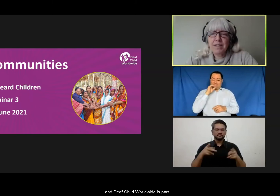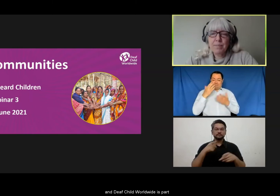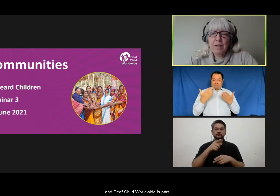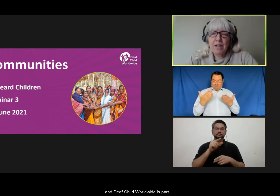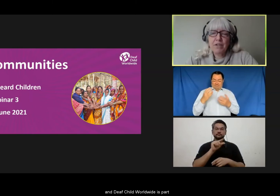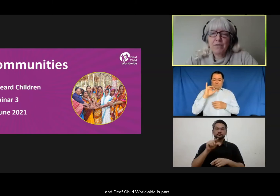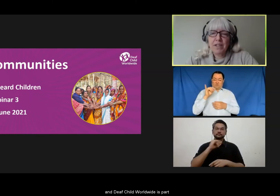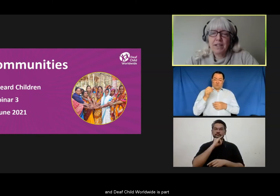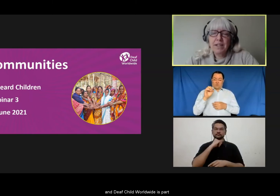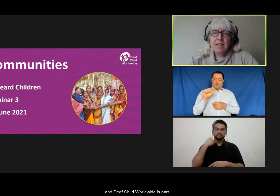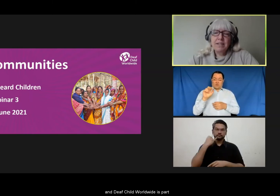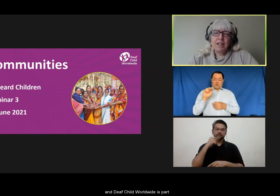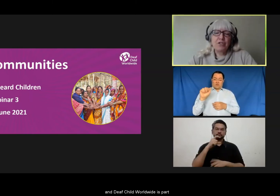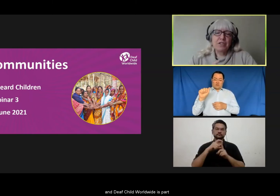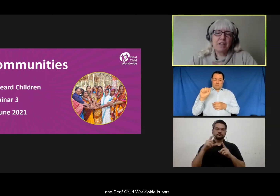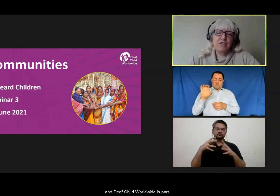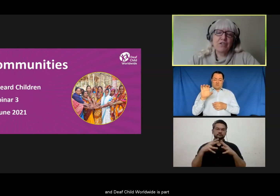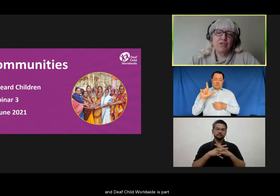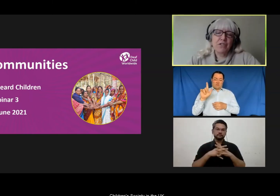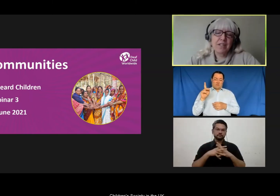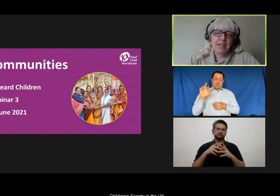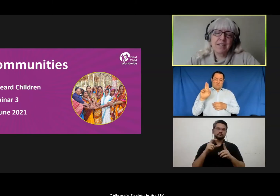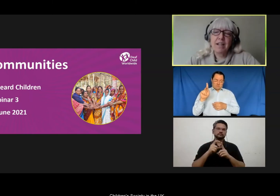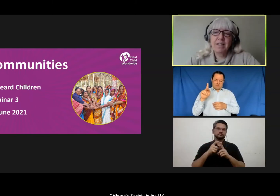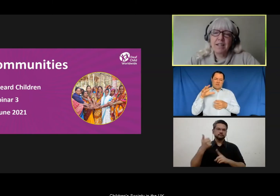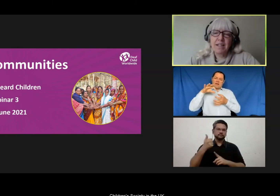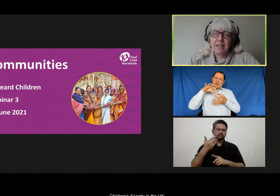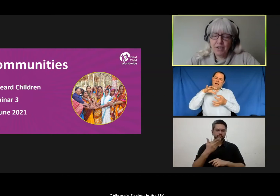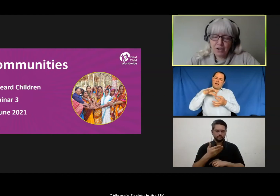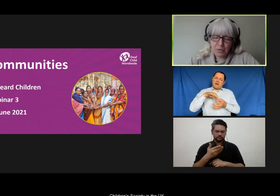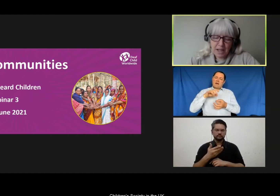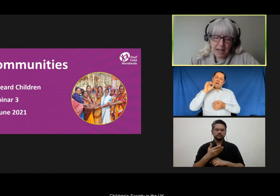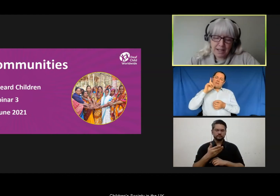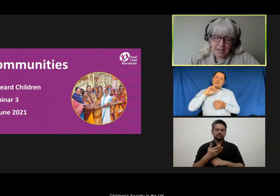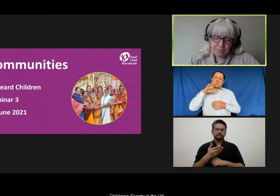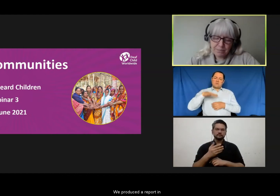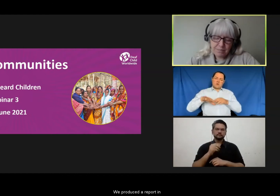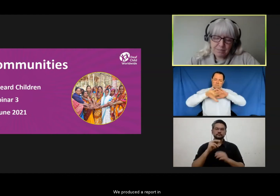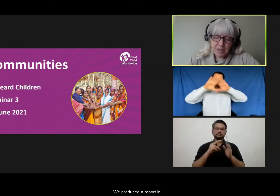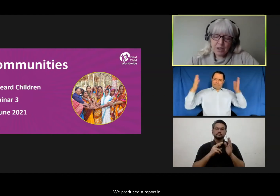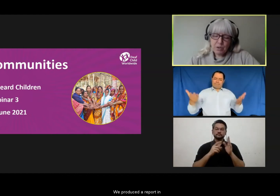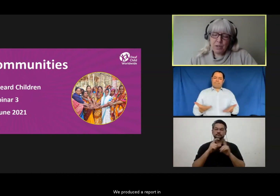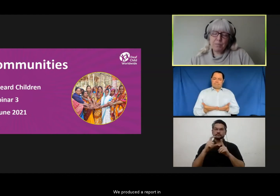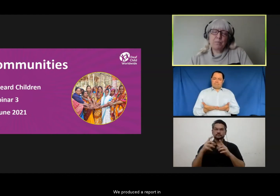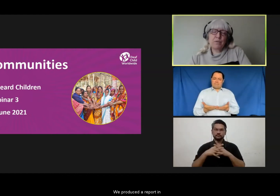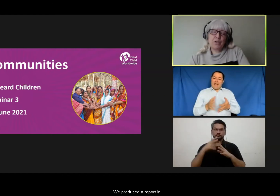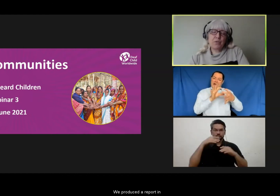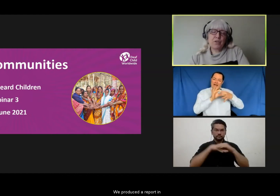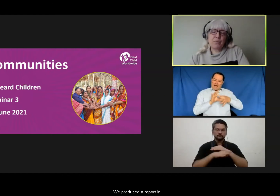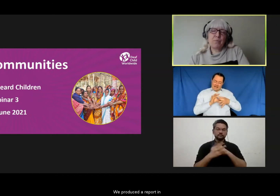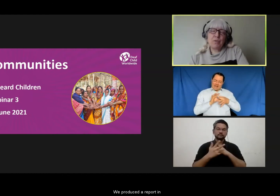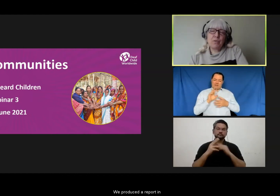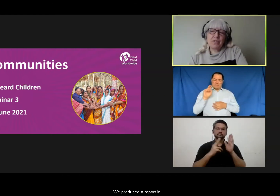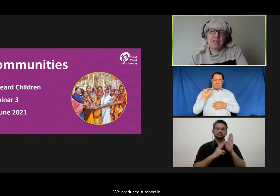Worldwide is part of the National Deaf Children's Society in the UK. We